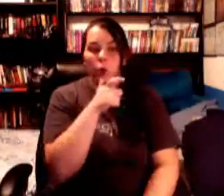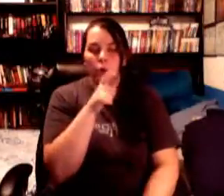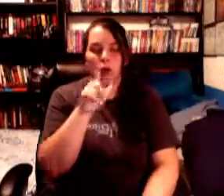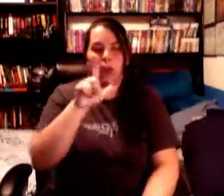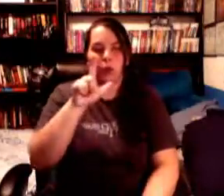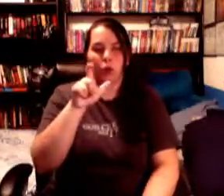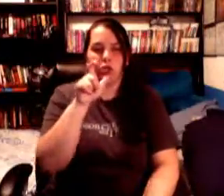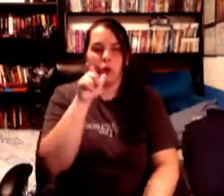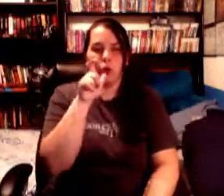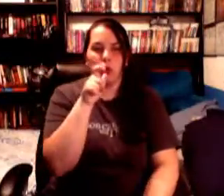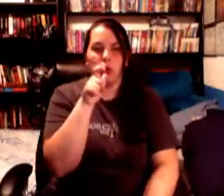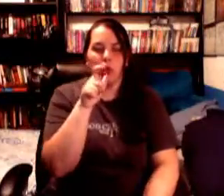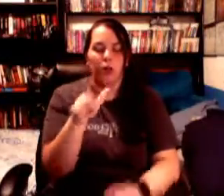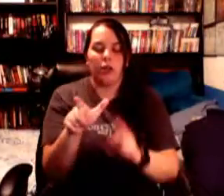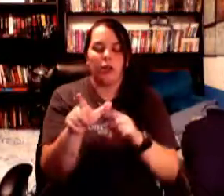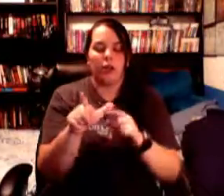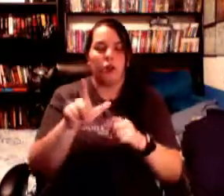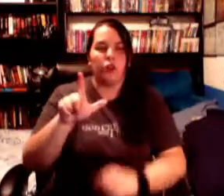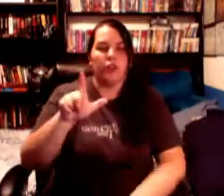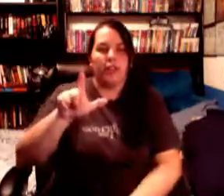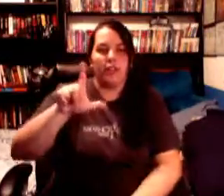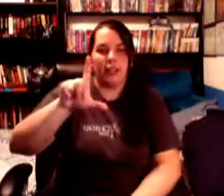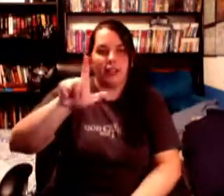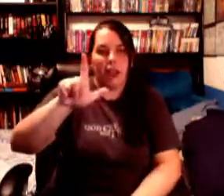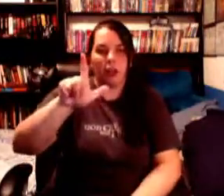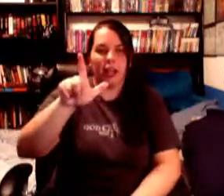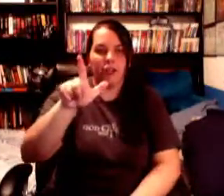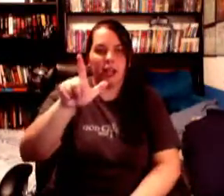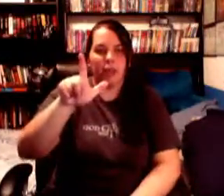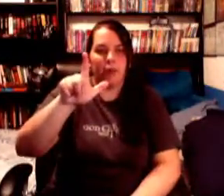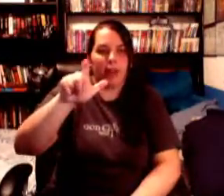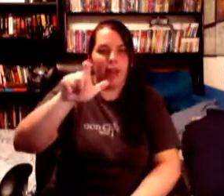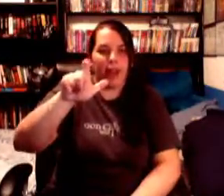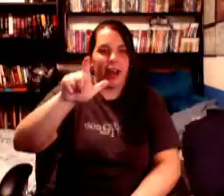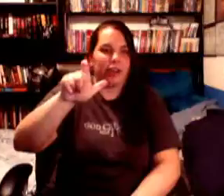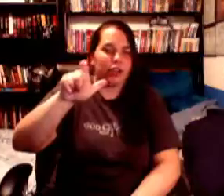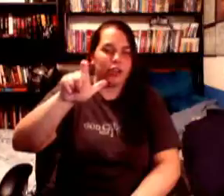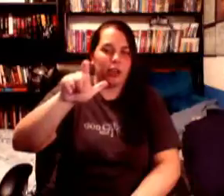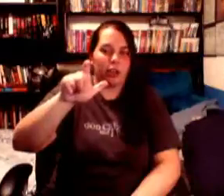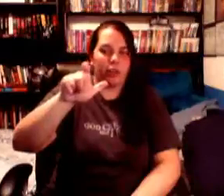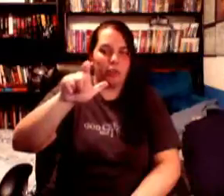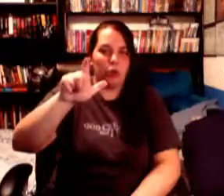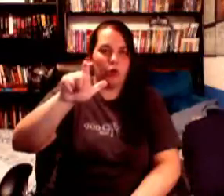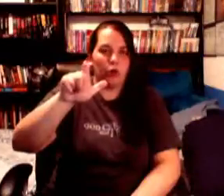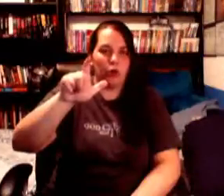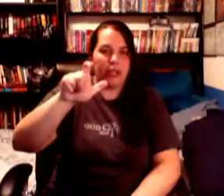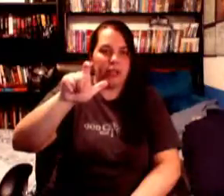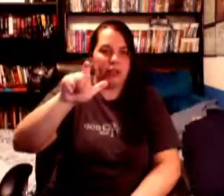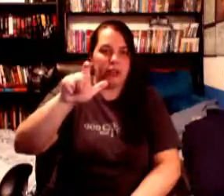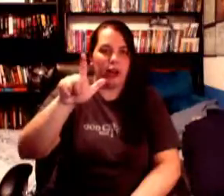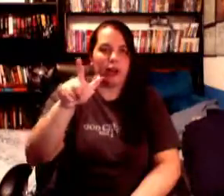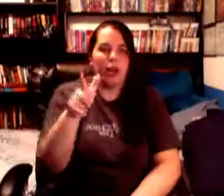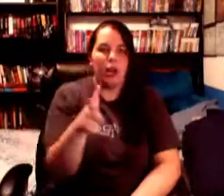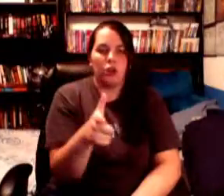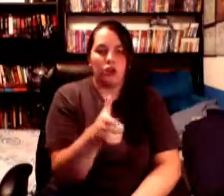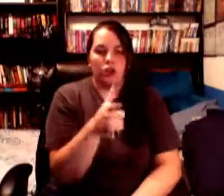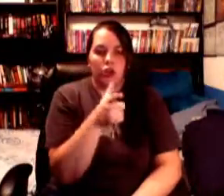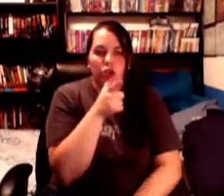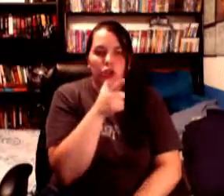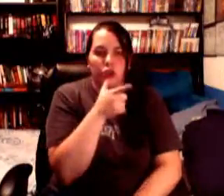who, we're going to do who, so you're going to take the L hand shape and you're going to move your index finger down, so your